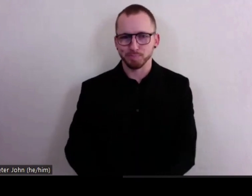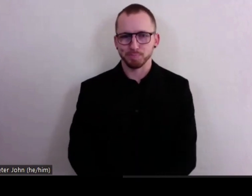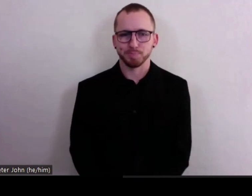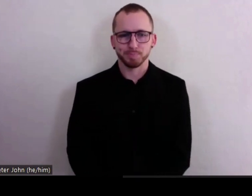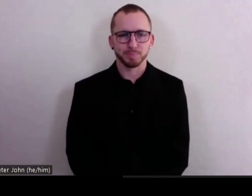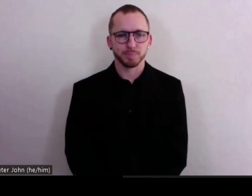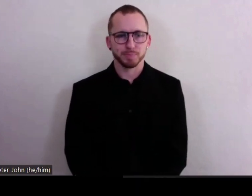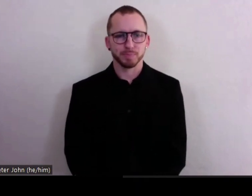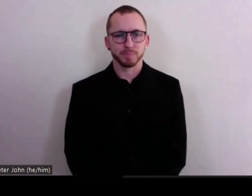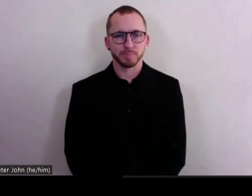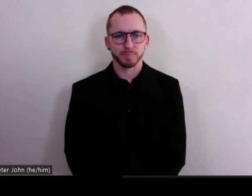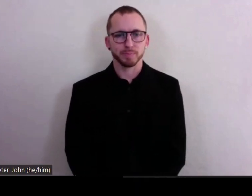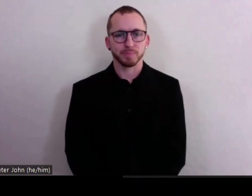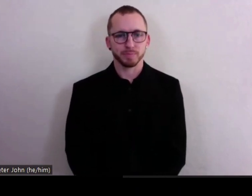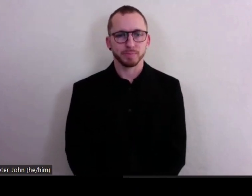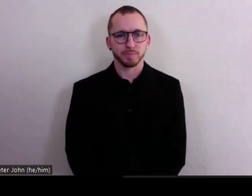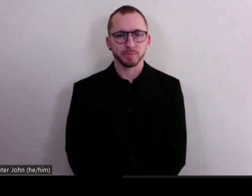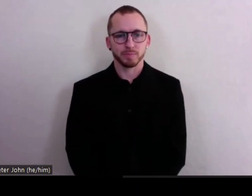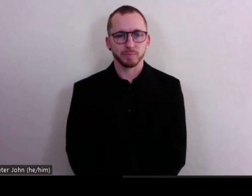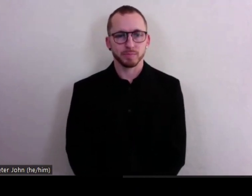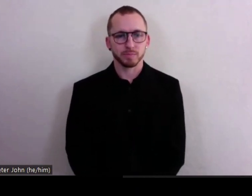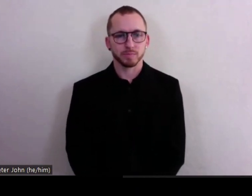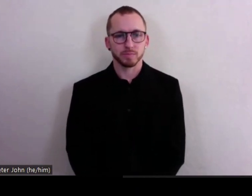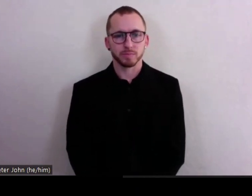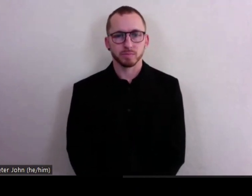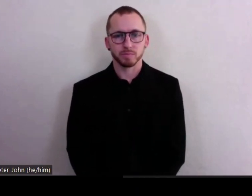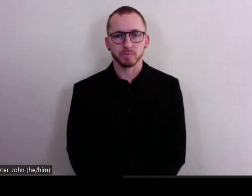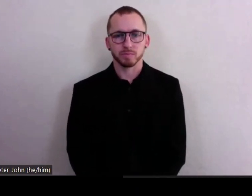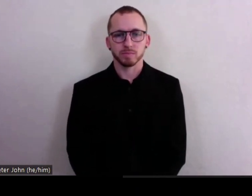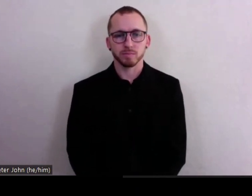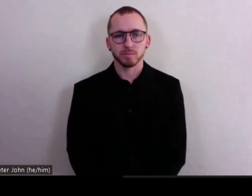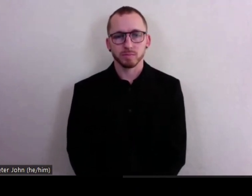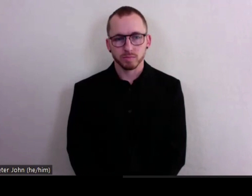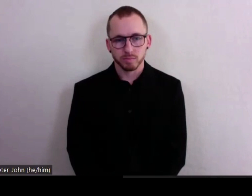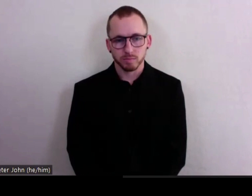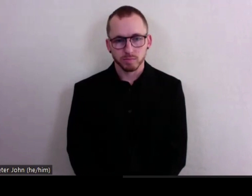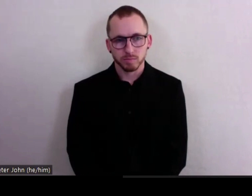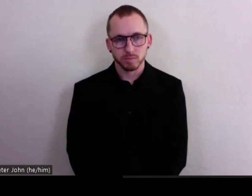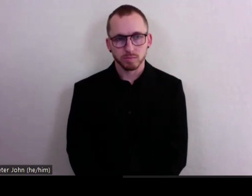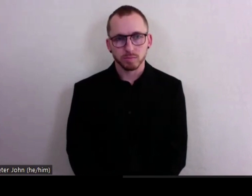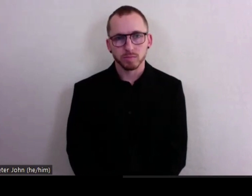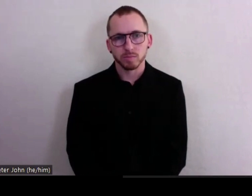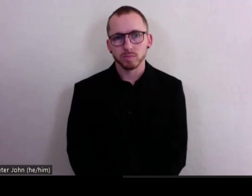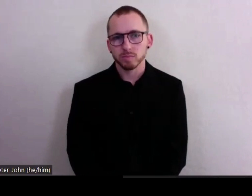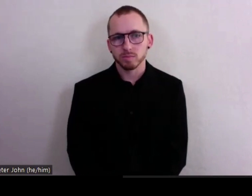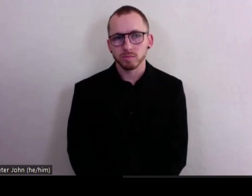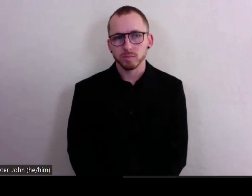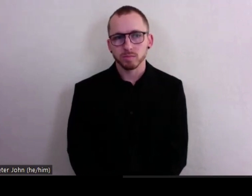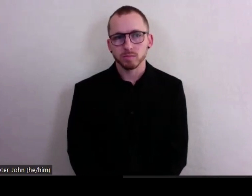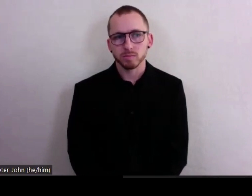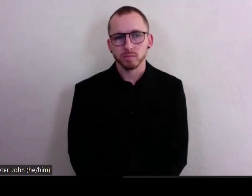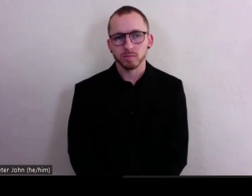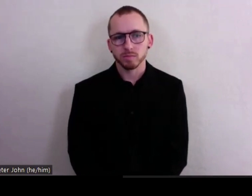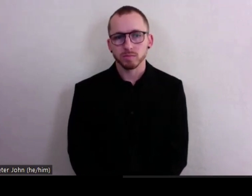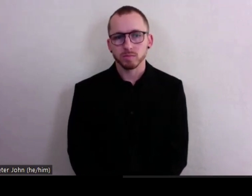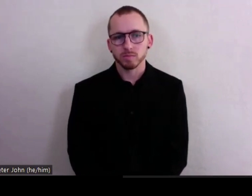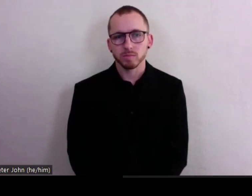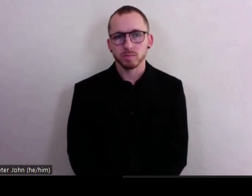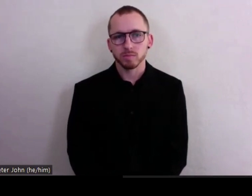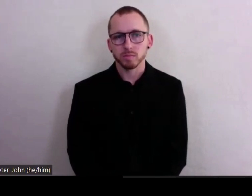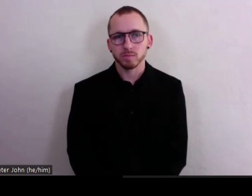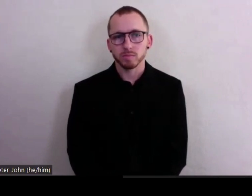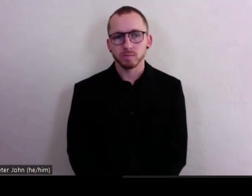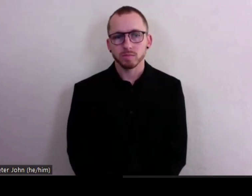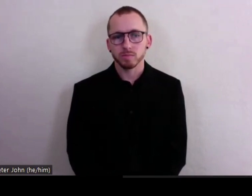40 clinicians, instilling a culture of excellence and resilience within the organization, as well as leading the